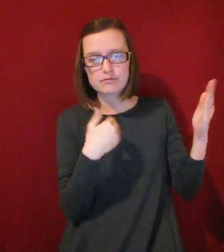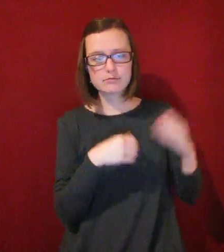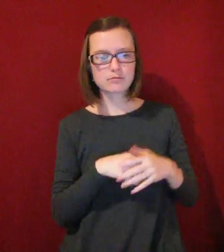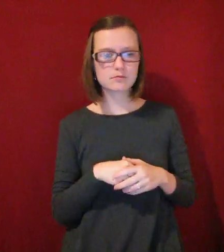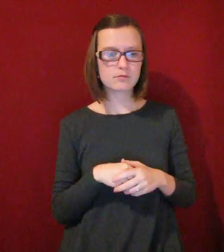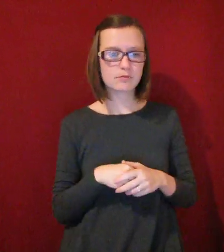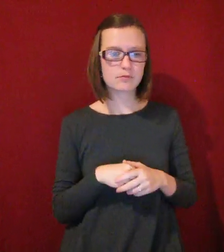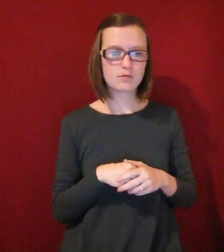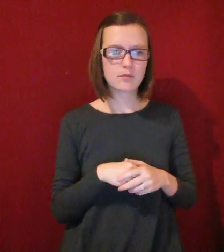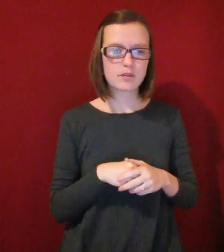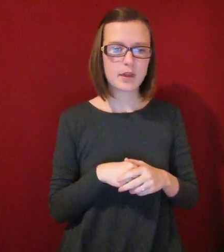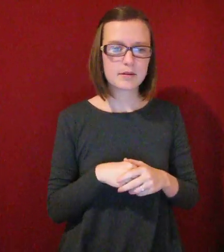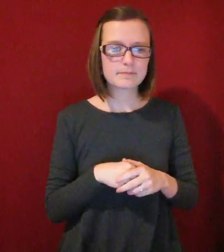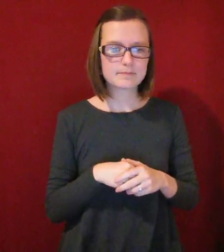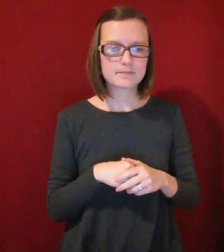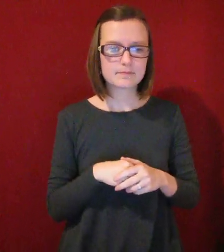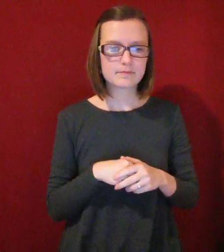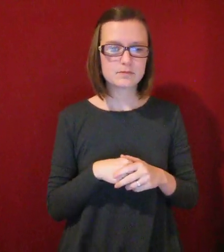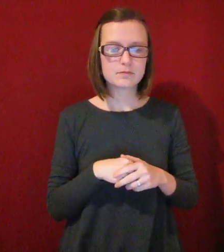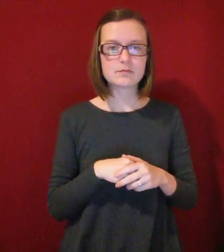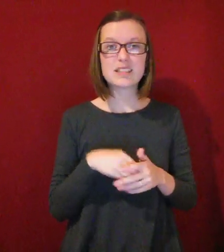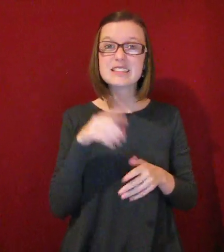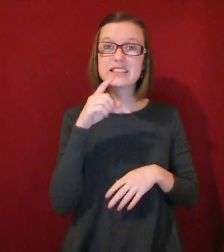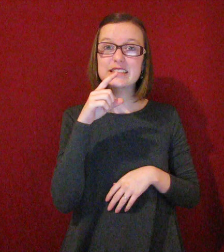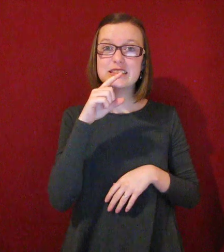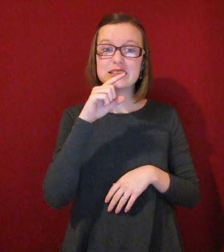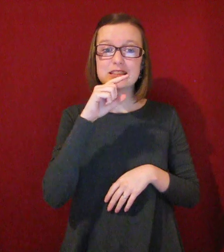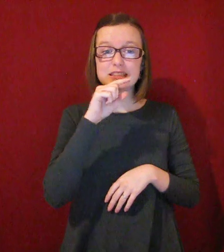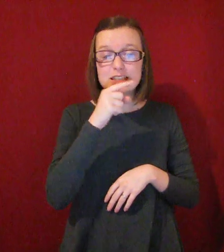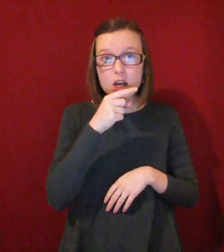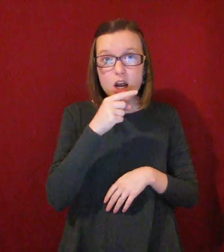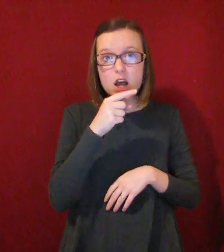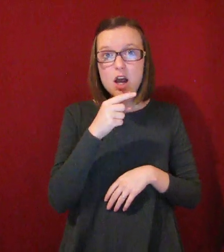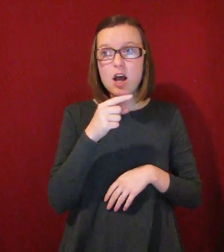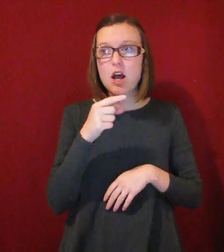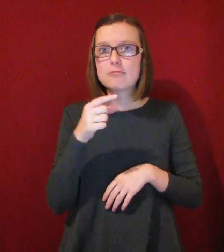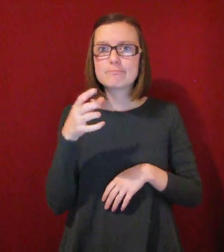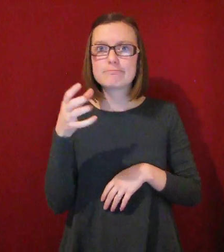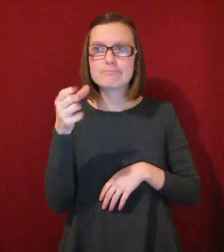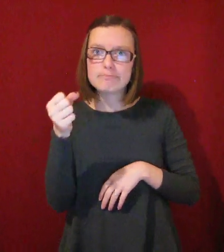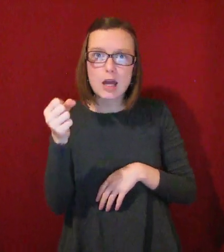just general merchandise like cereals and different things for meals.